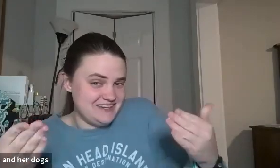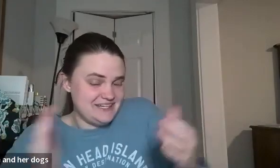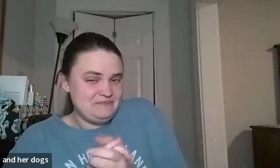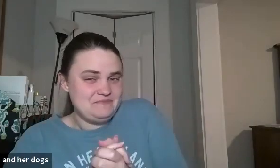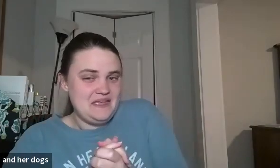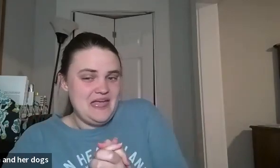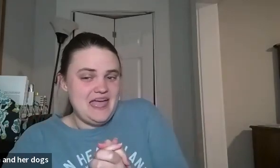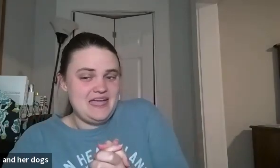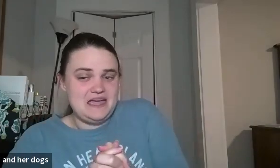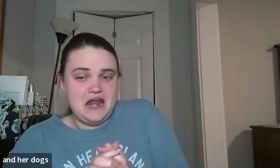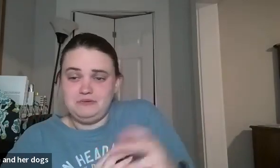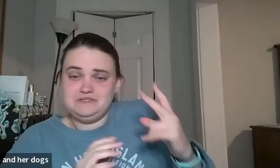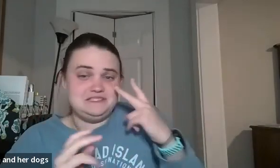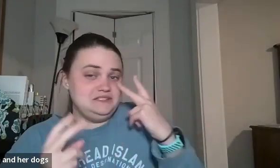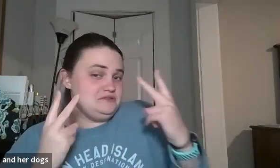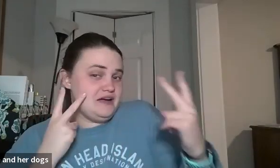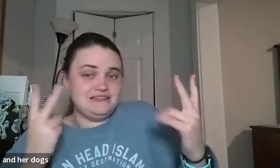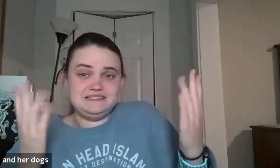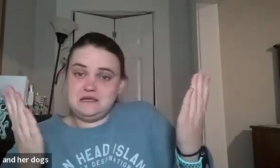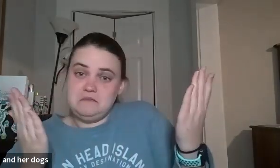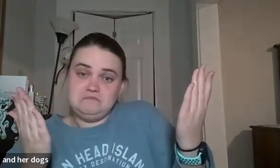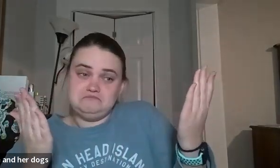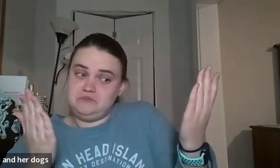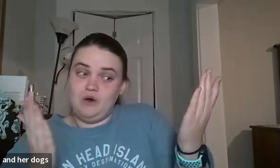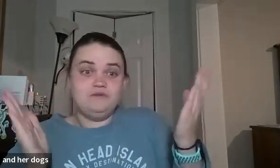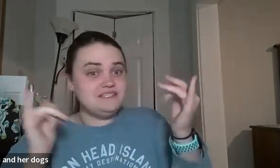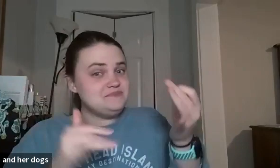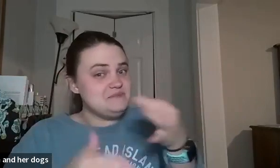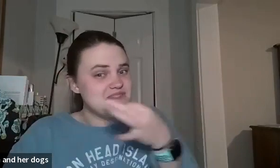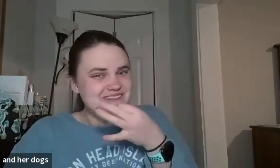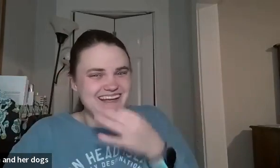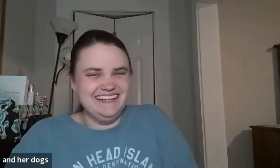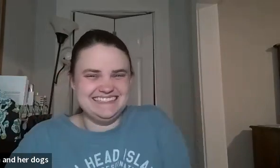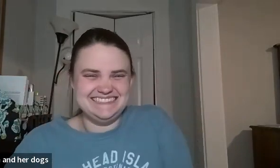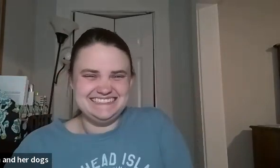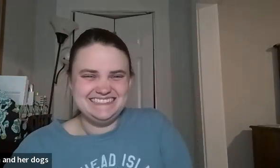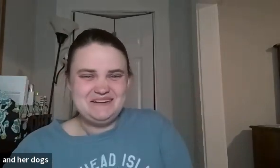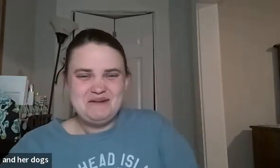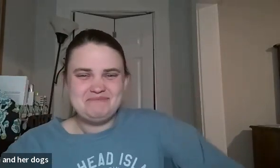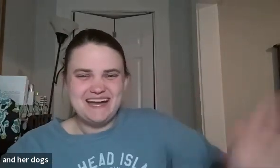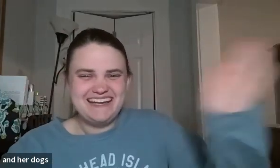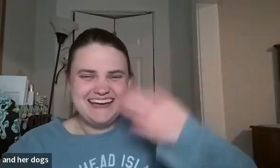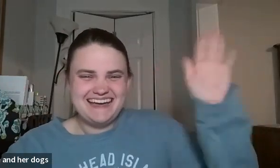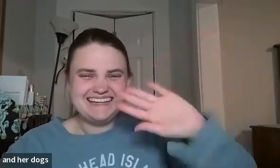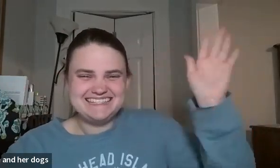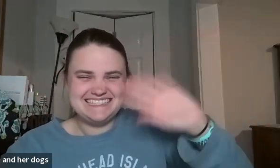Thanksgiving, and I will see you guys hopefully sometime soon. Bye, guys.